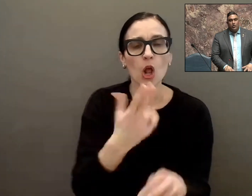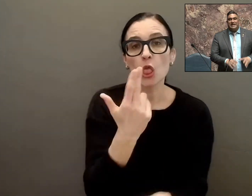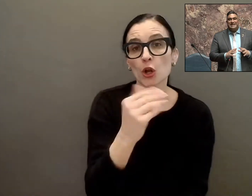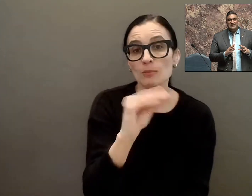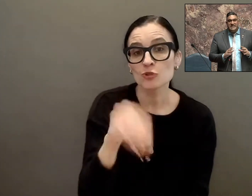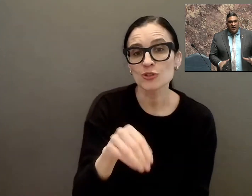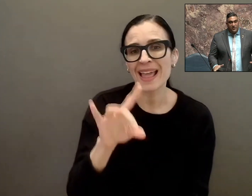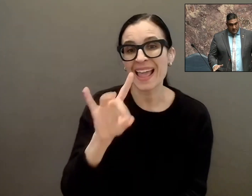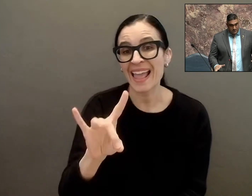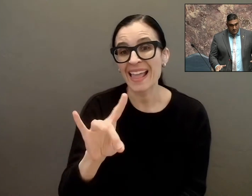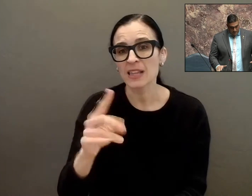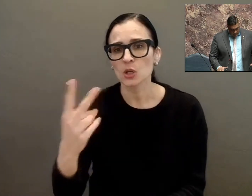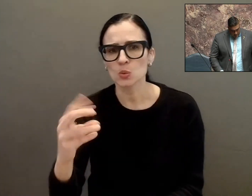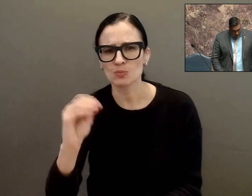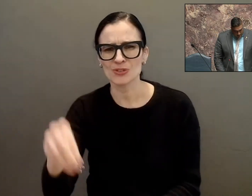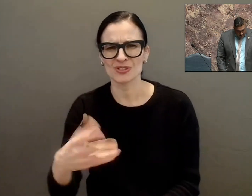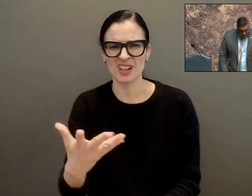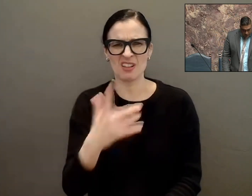are doing nothing.